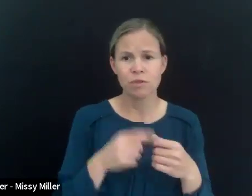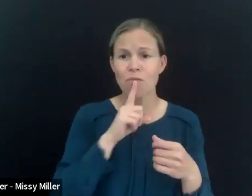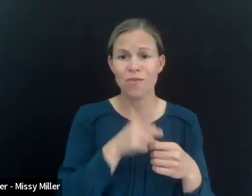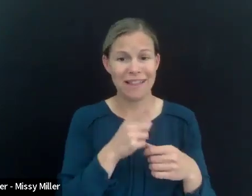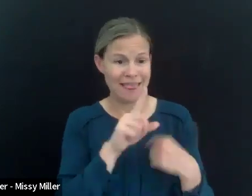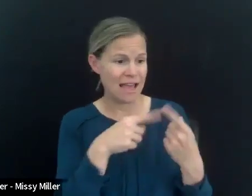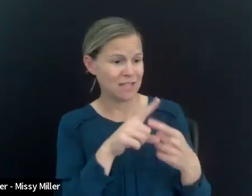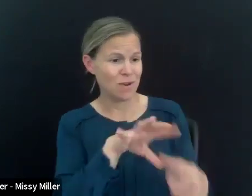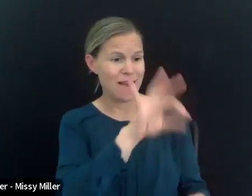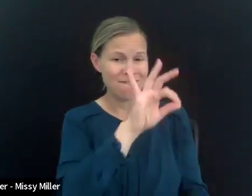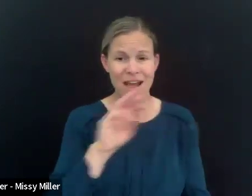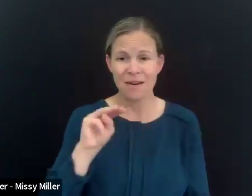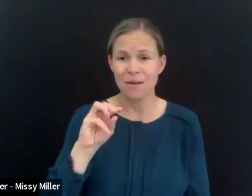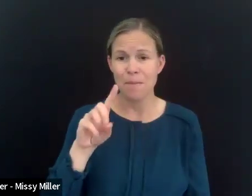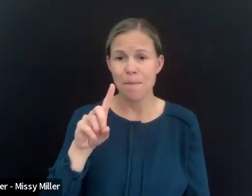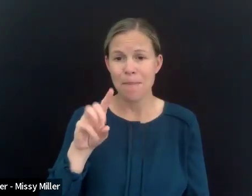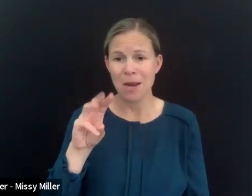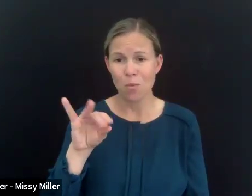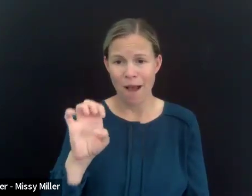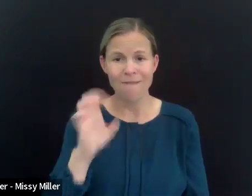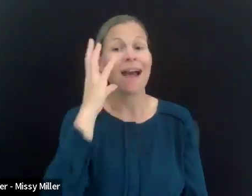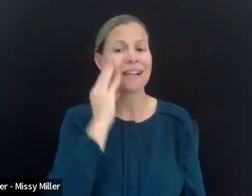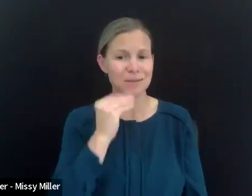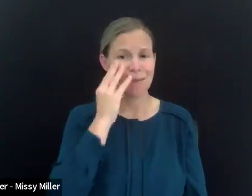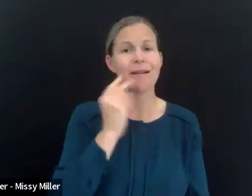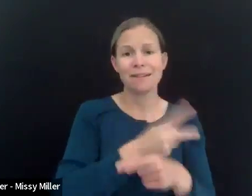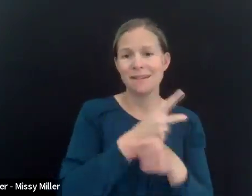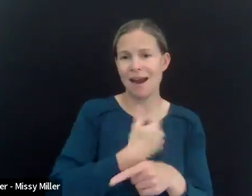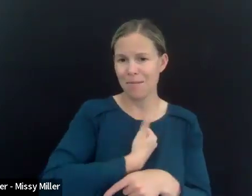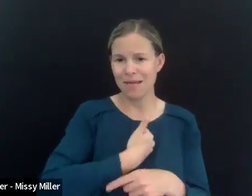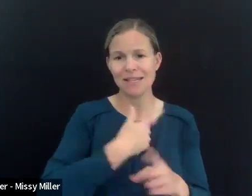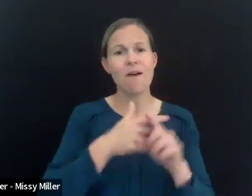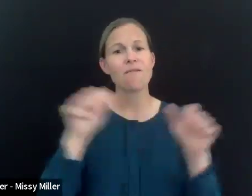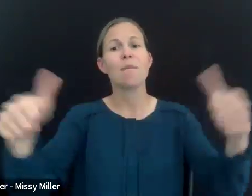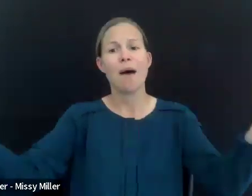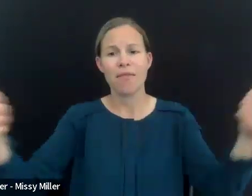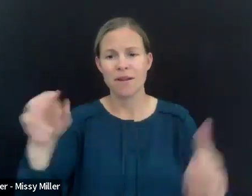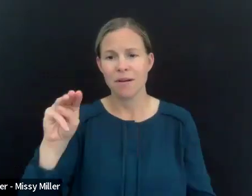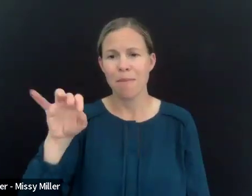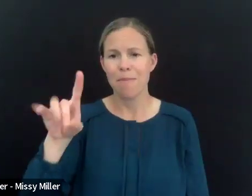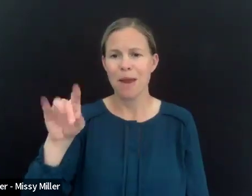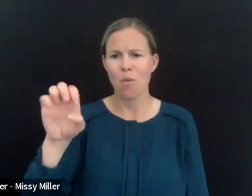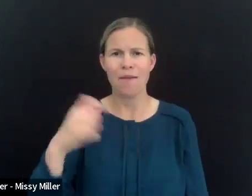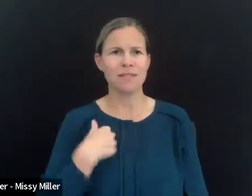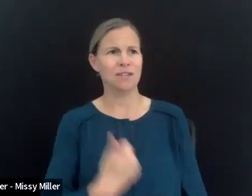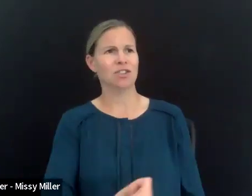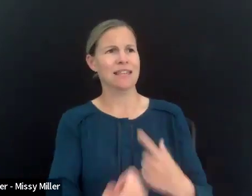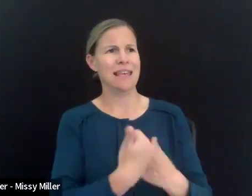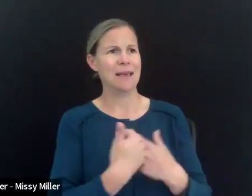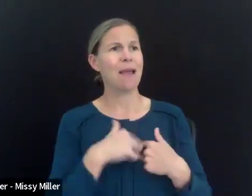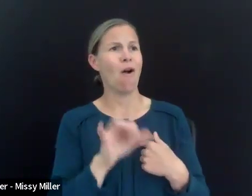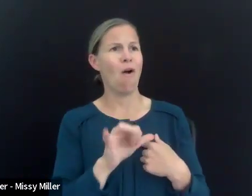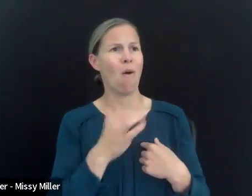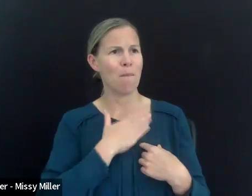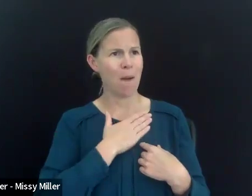had babies and I experienced the care, and it all just kind of made sense one day, like, oh, I'm supposed to be a midwife. This is what I'm supposed to be